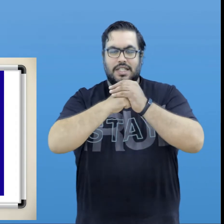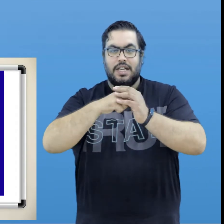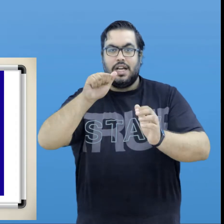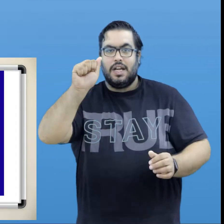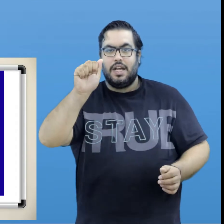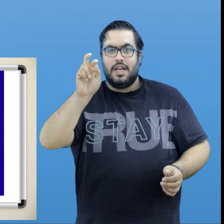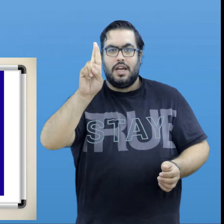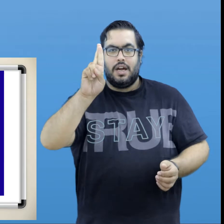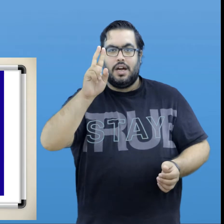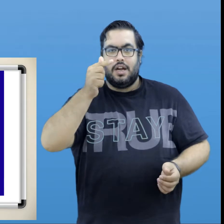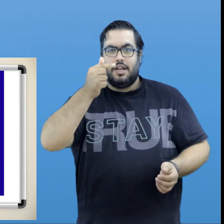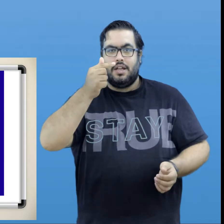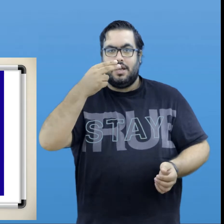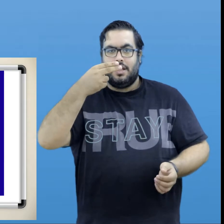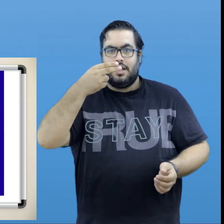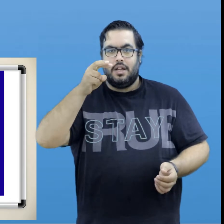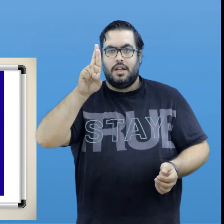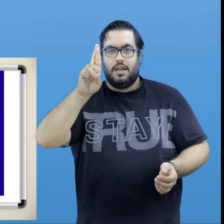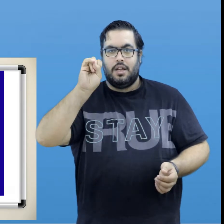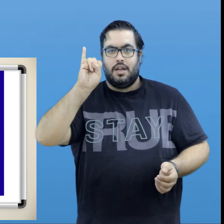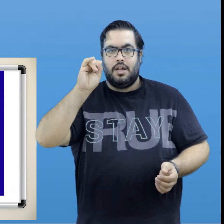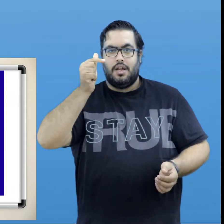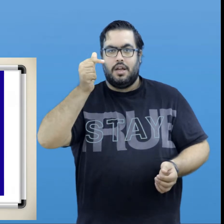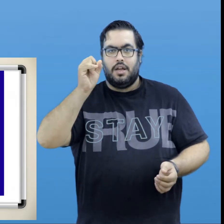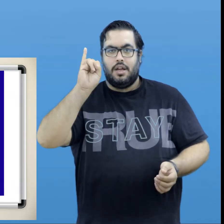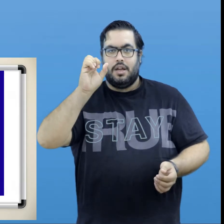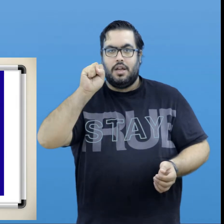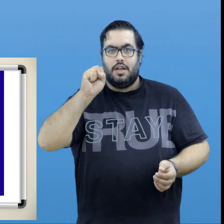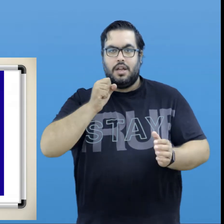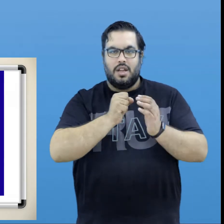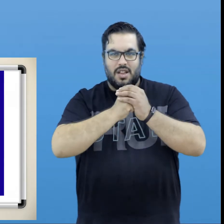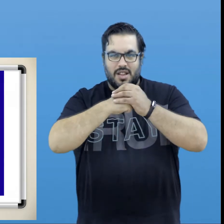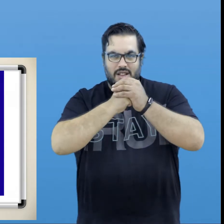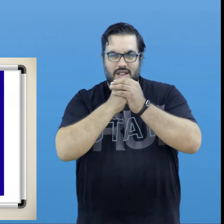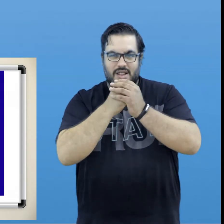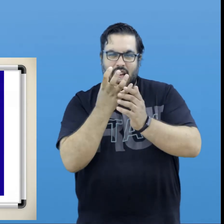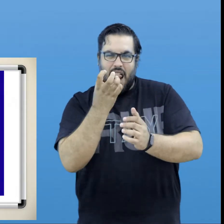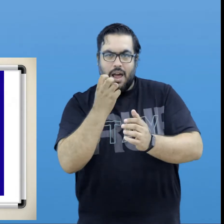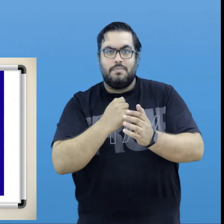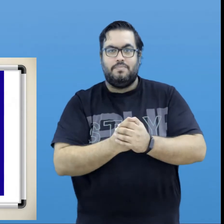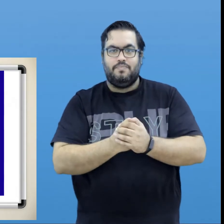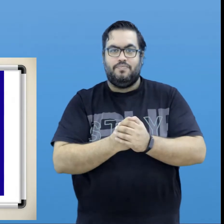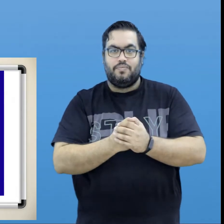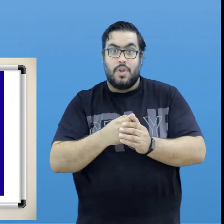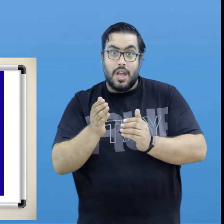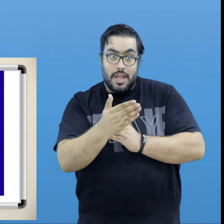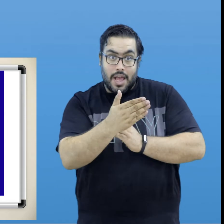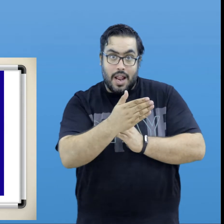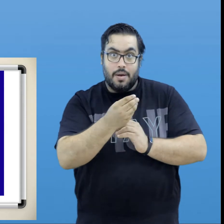noun. It means a disease that affects joints, just like the images you see.